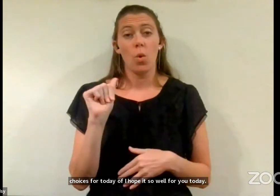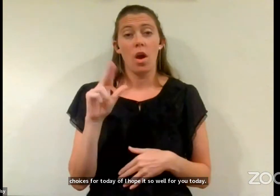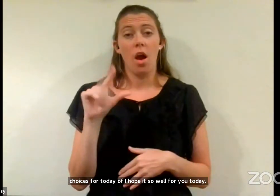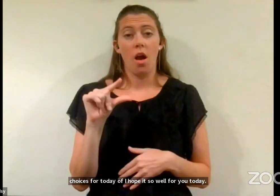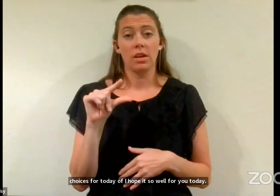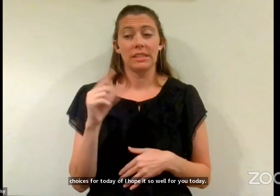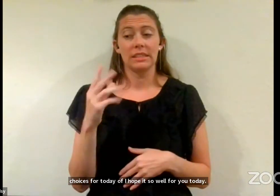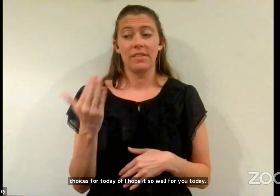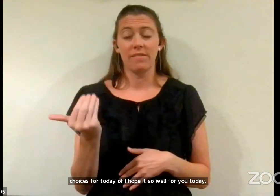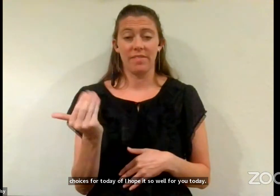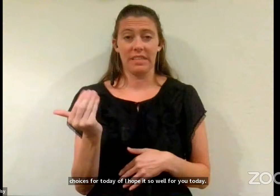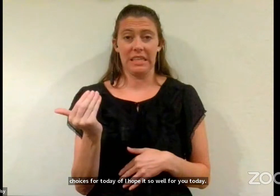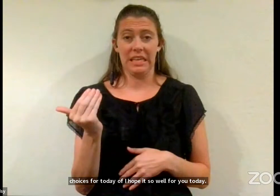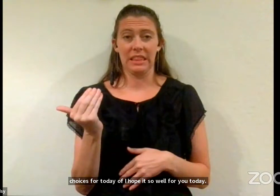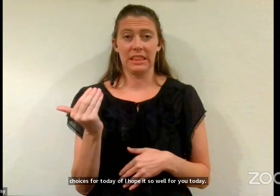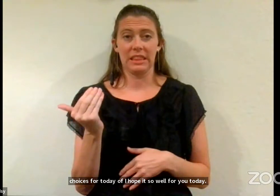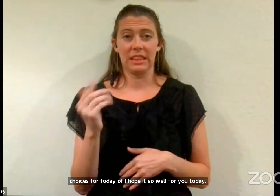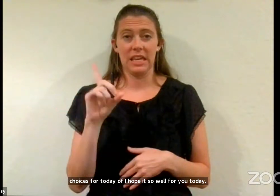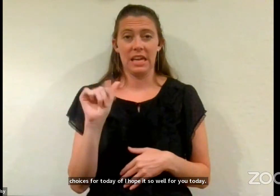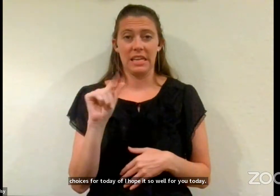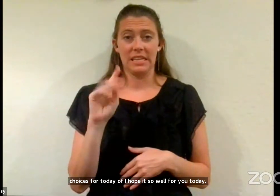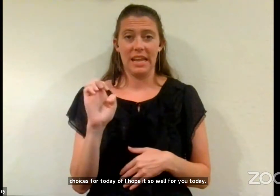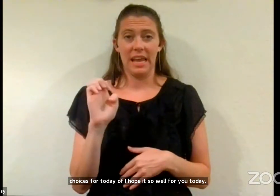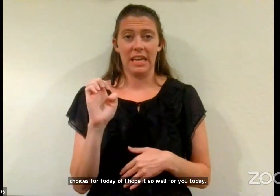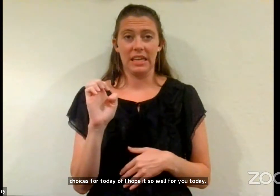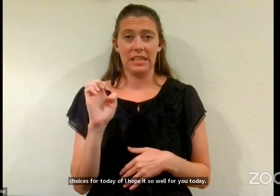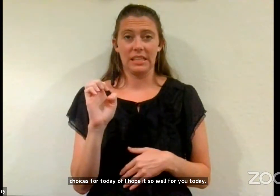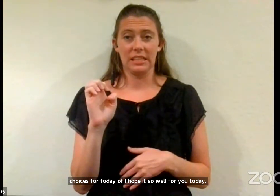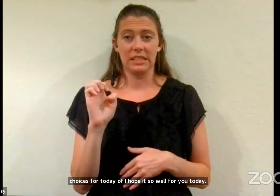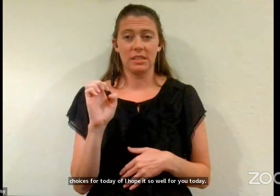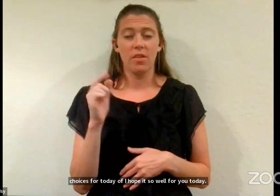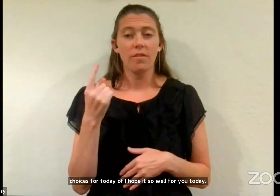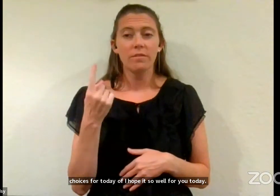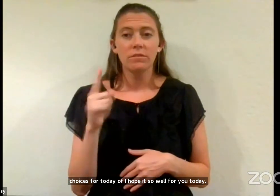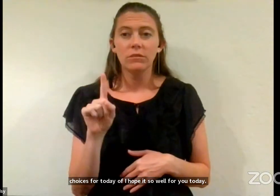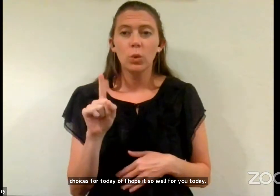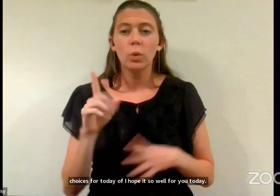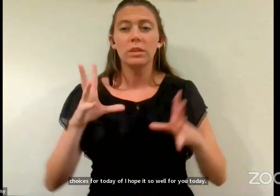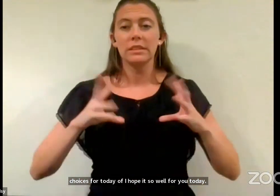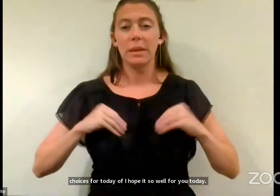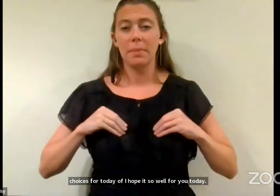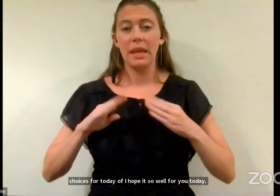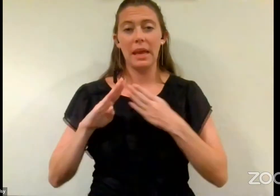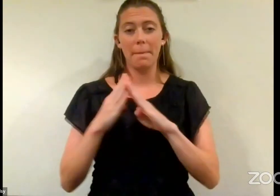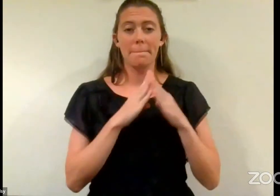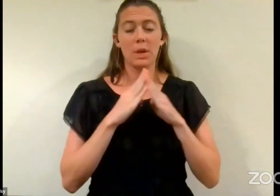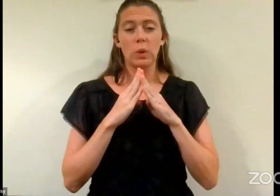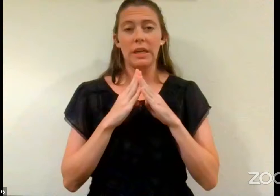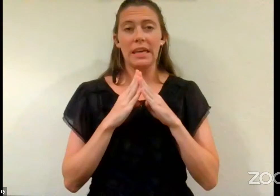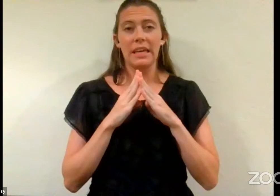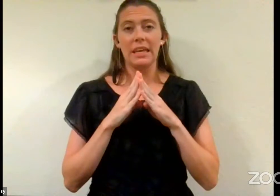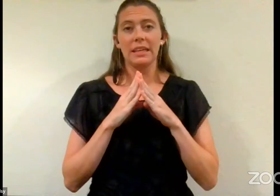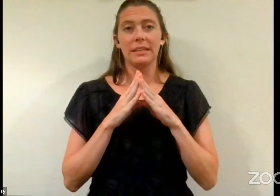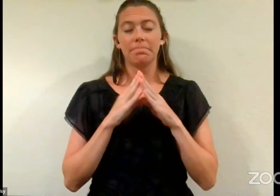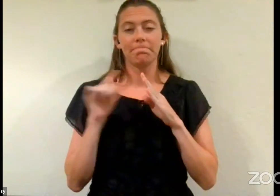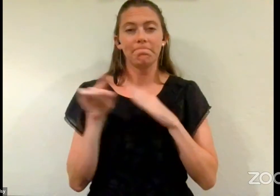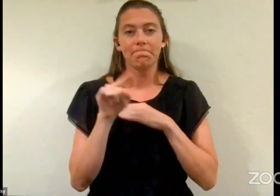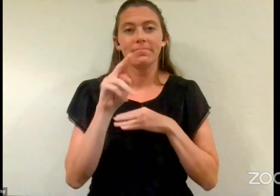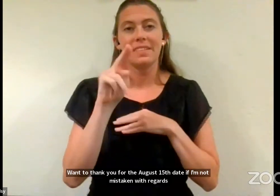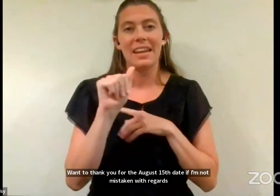not mistaken, with regards to acceptance of the community navigator invitation. We definitely want